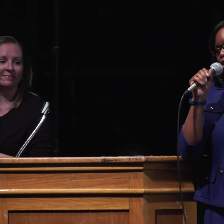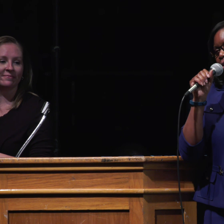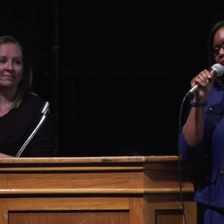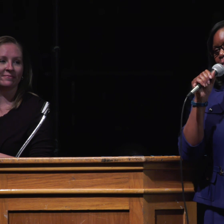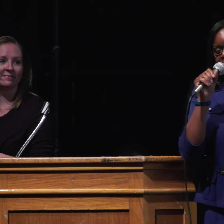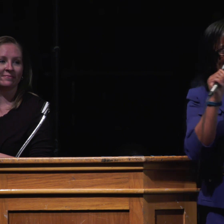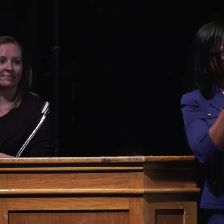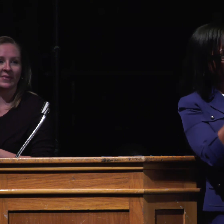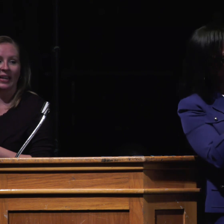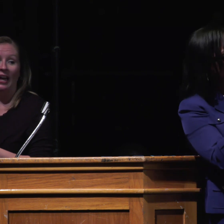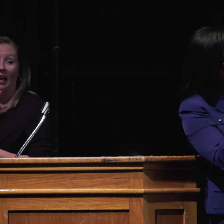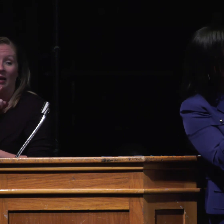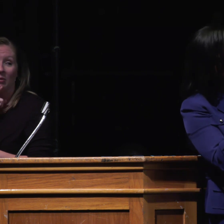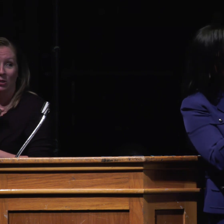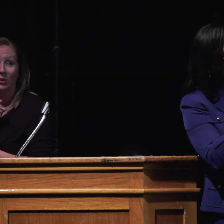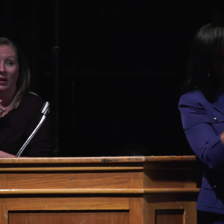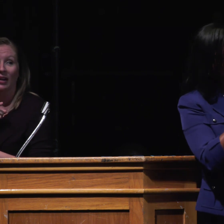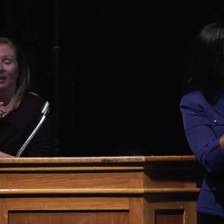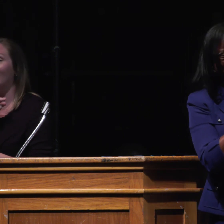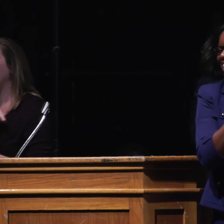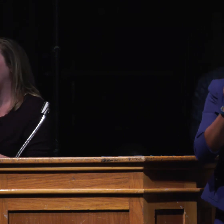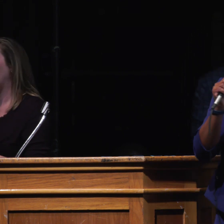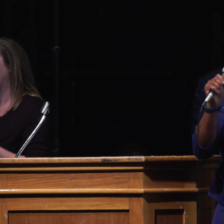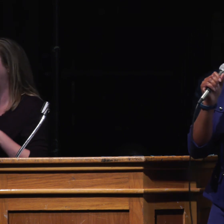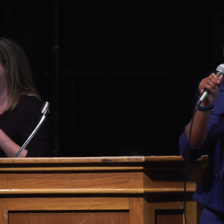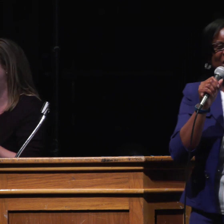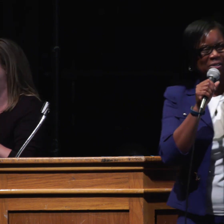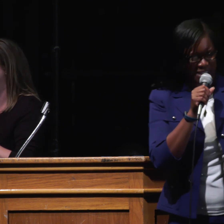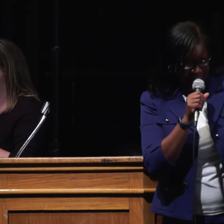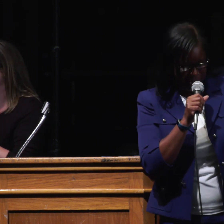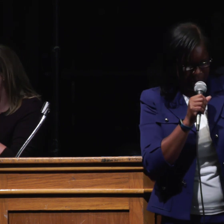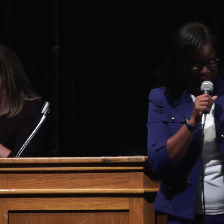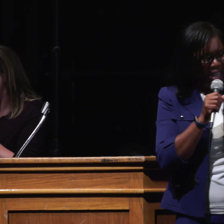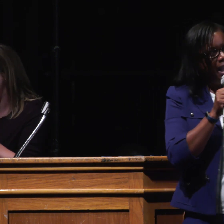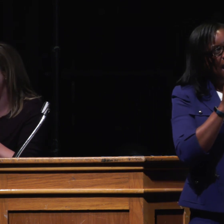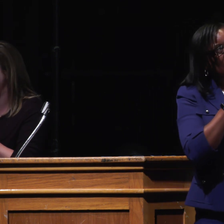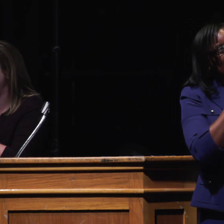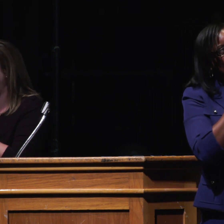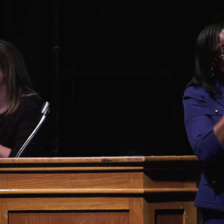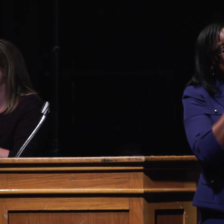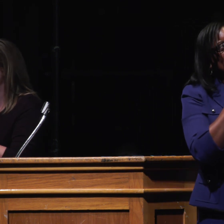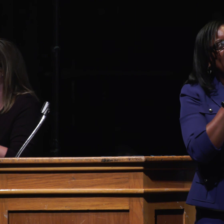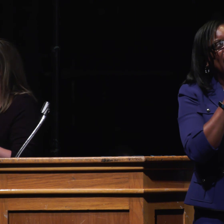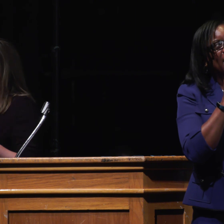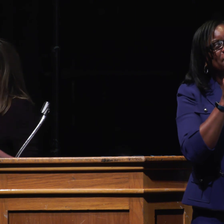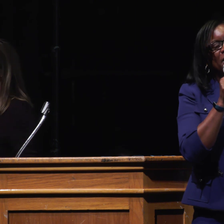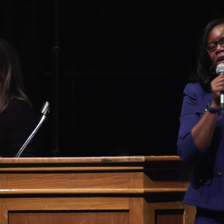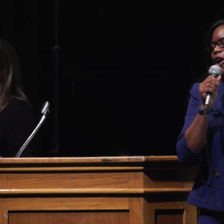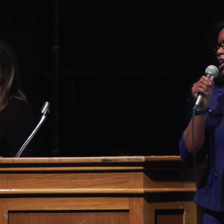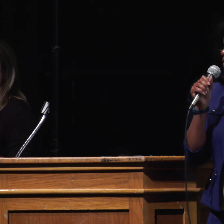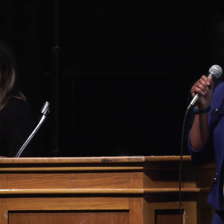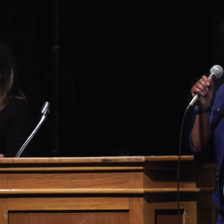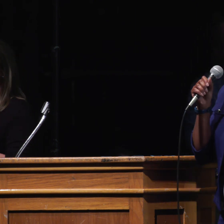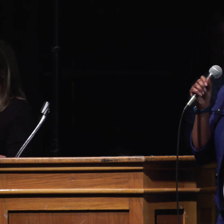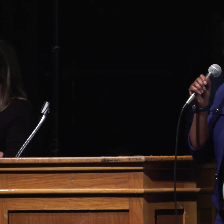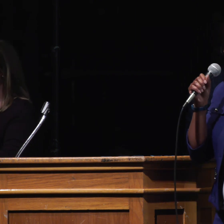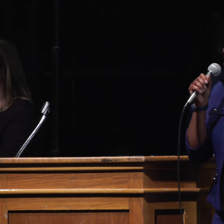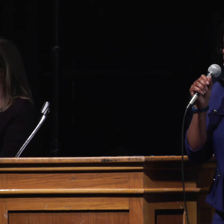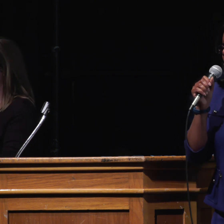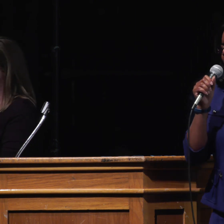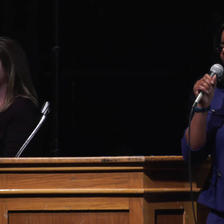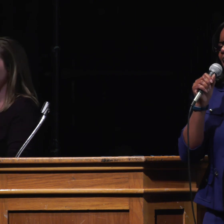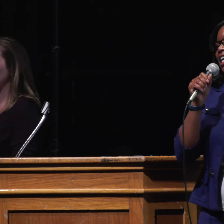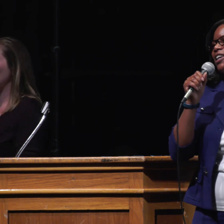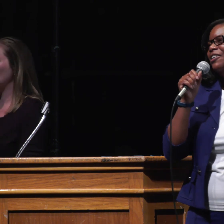And I'm sure they'll be taking bribes as well to figure out what to do with me. And on behalf of all of us, we